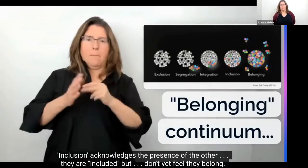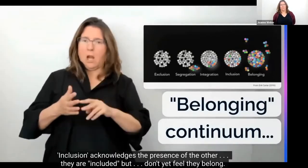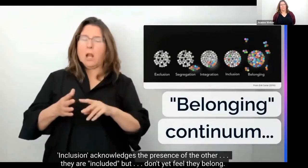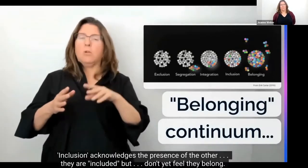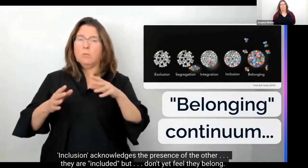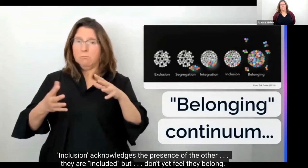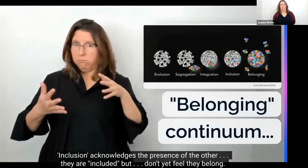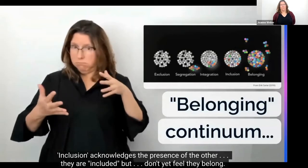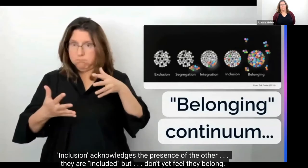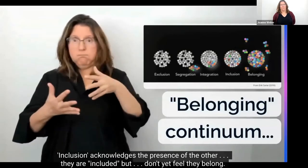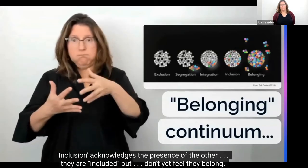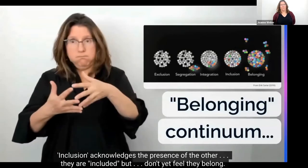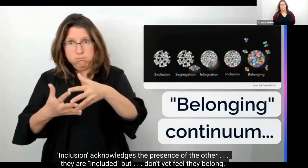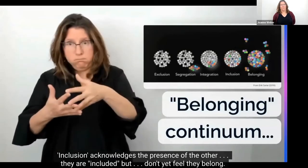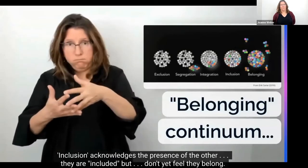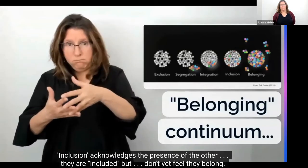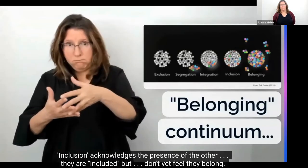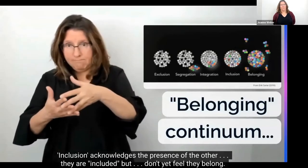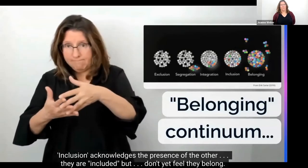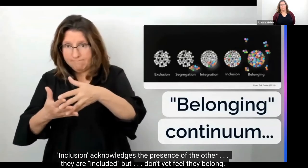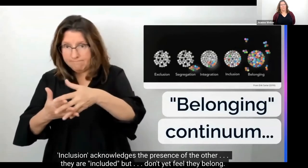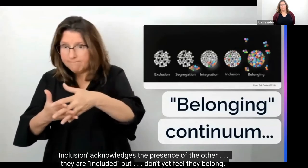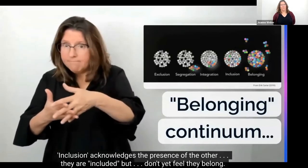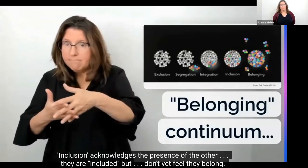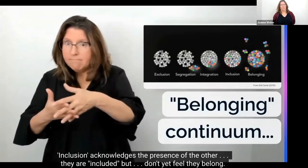Inclusion acknowledges the presence of the other.